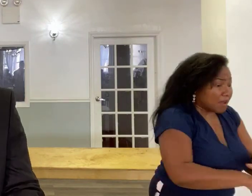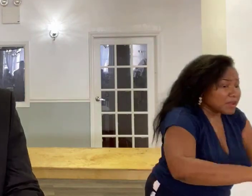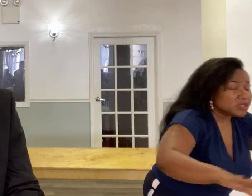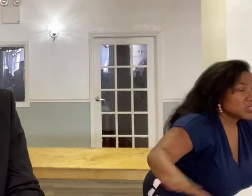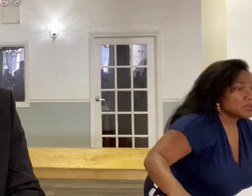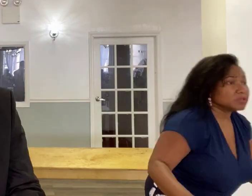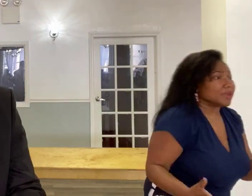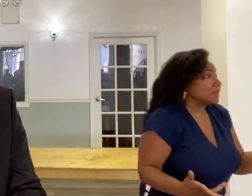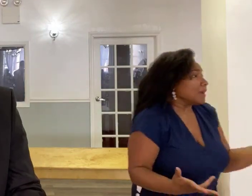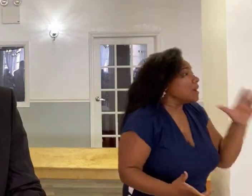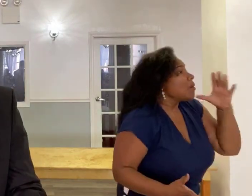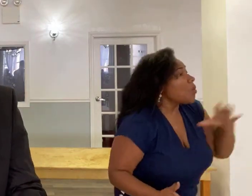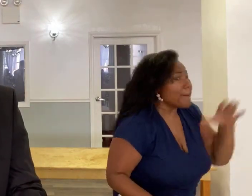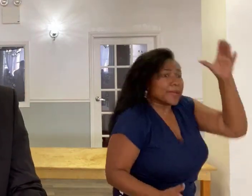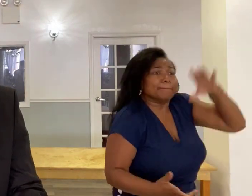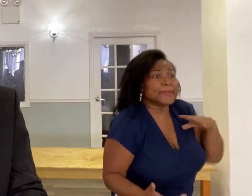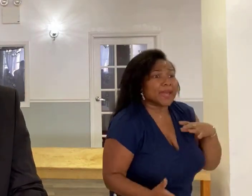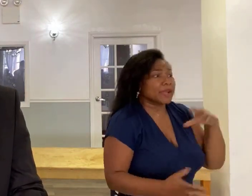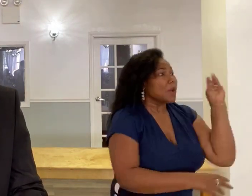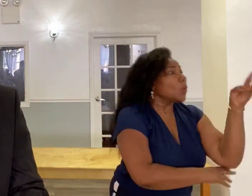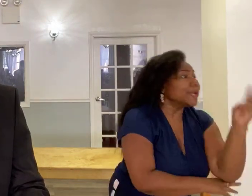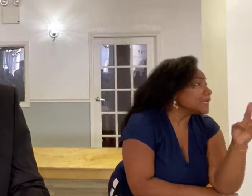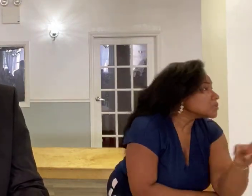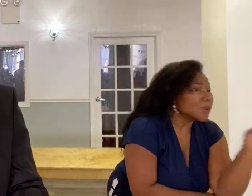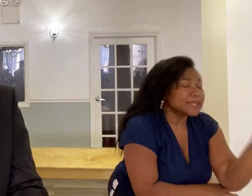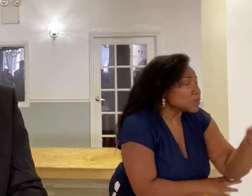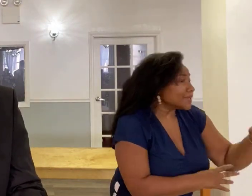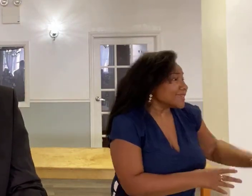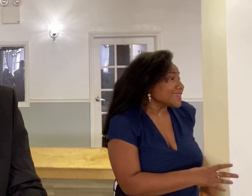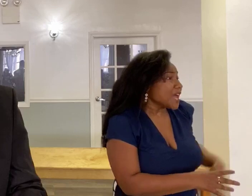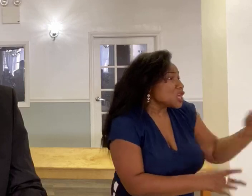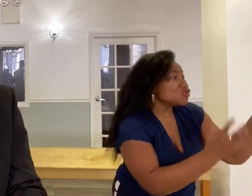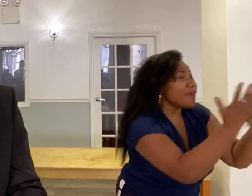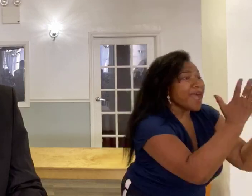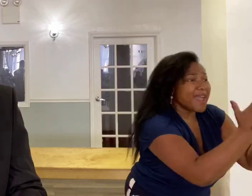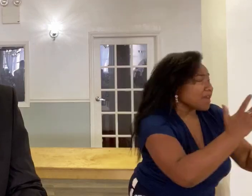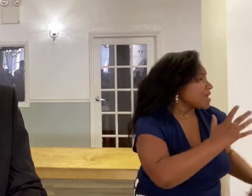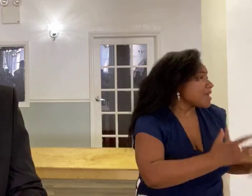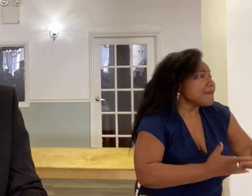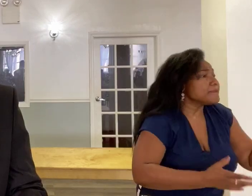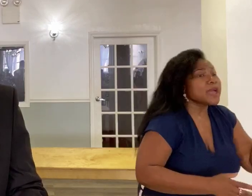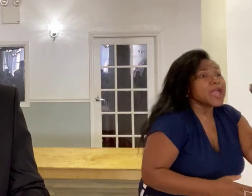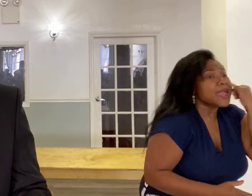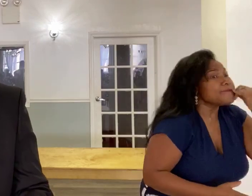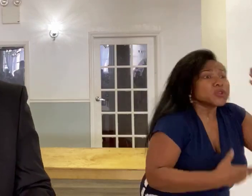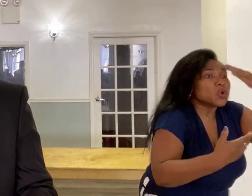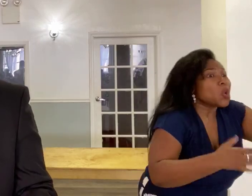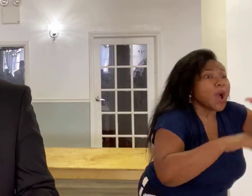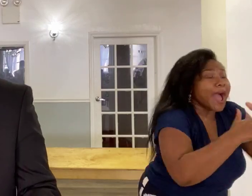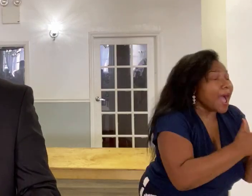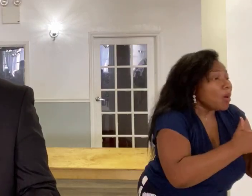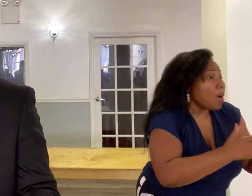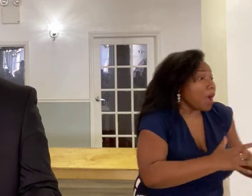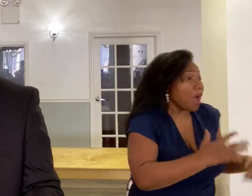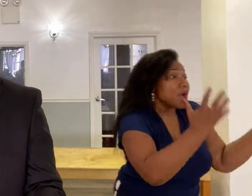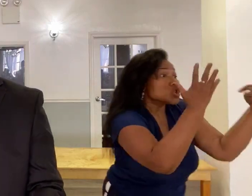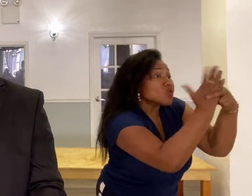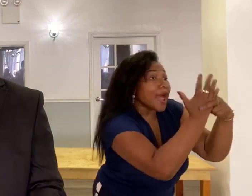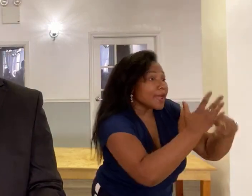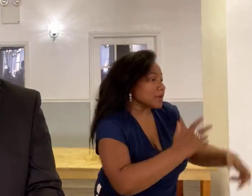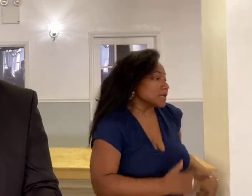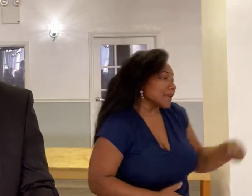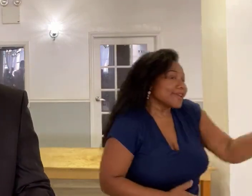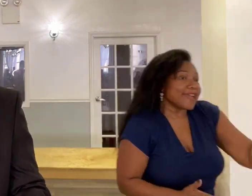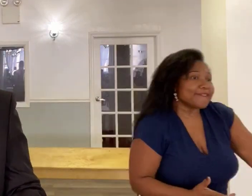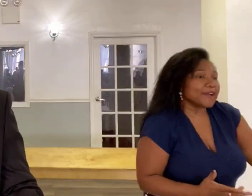have preaching, we'll have refreshments, we will be taking volunteers. We'll have some announcements on the end. We'll